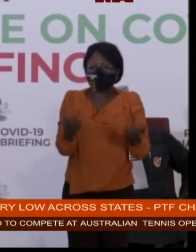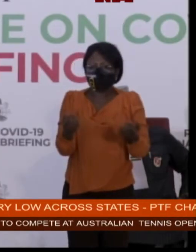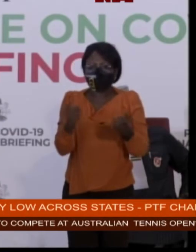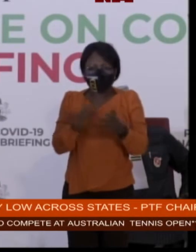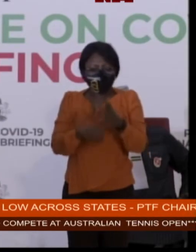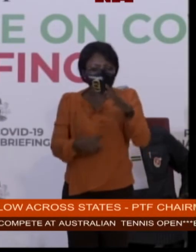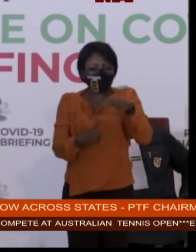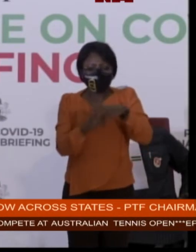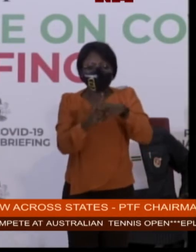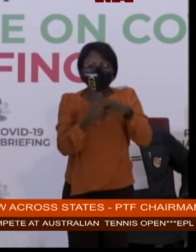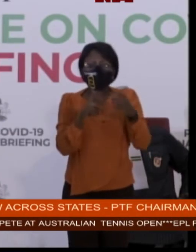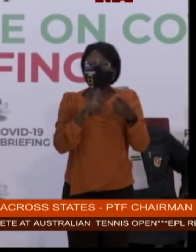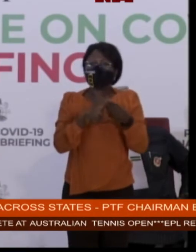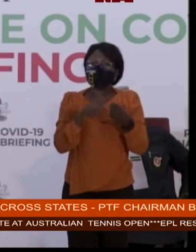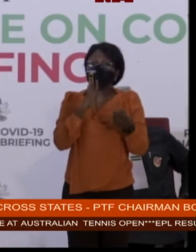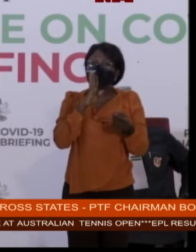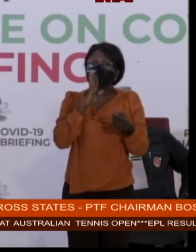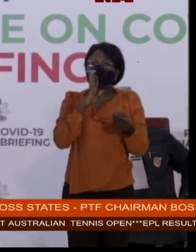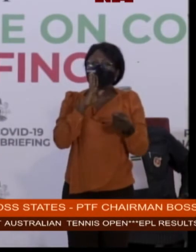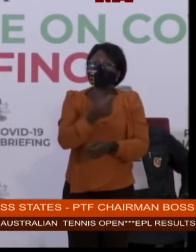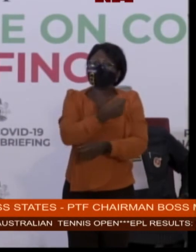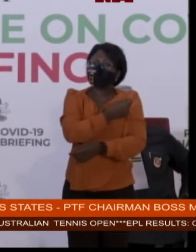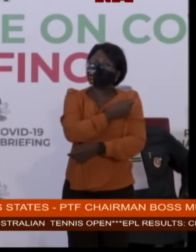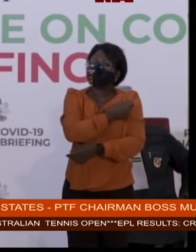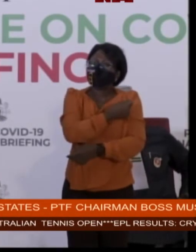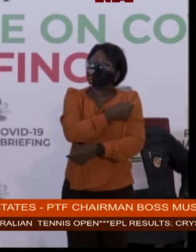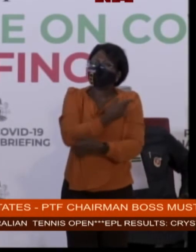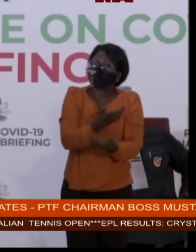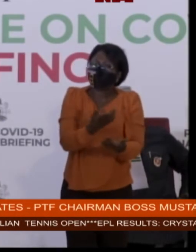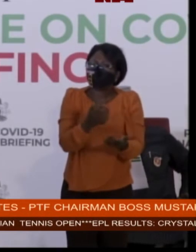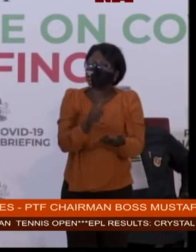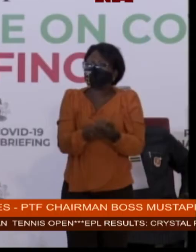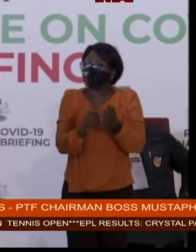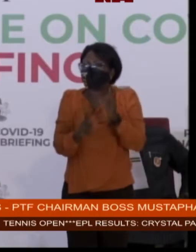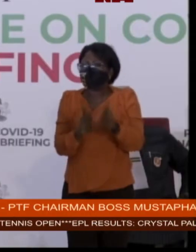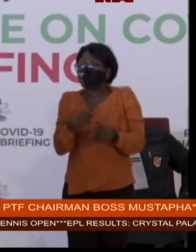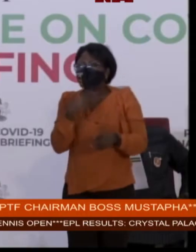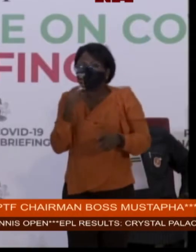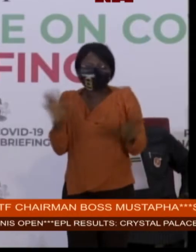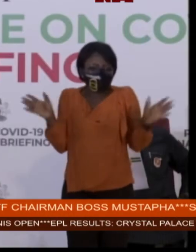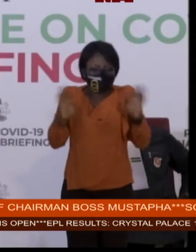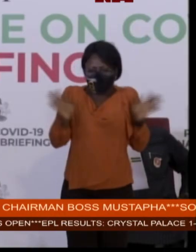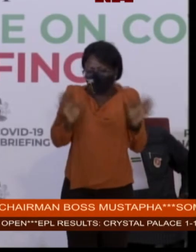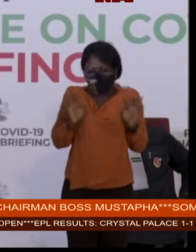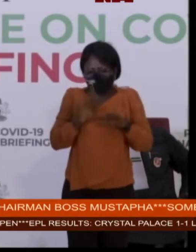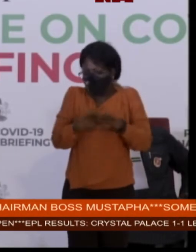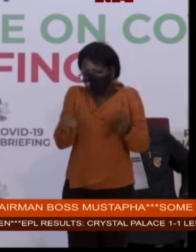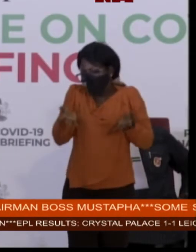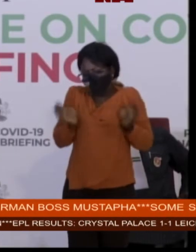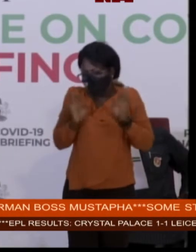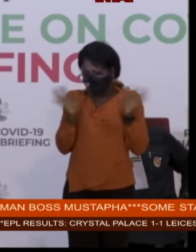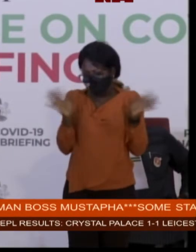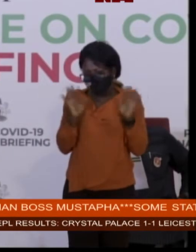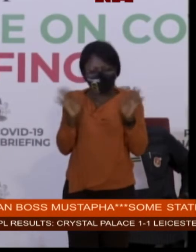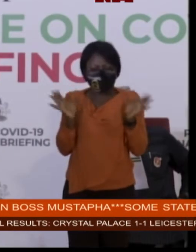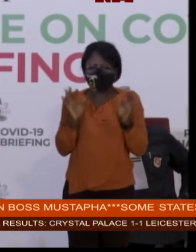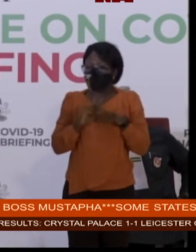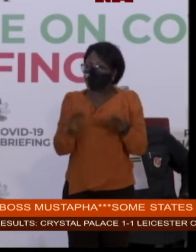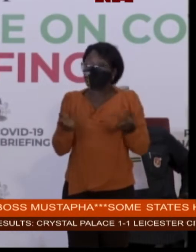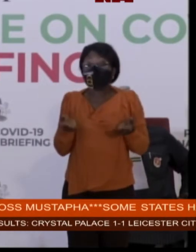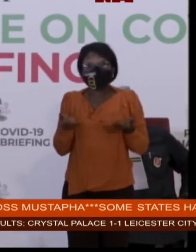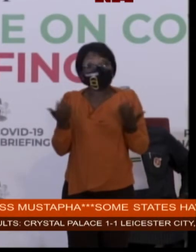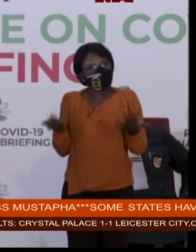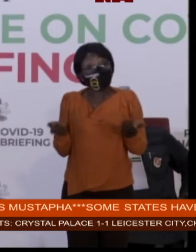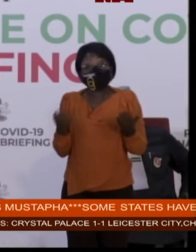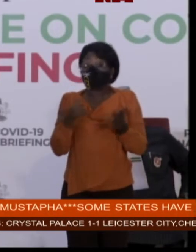what appears to be vaccine hesitancy. That is, do we even want to take these vaccines? And